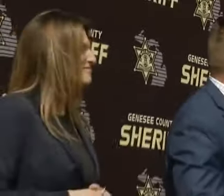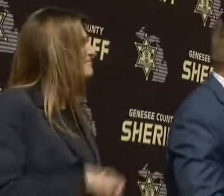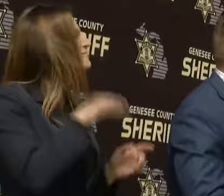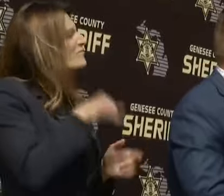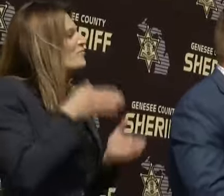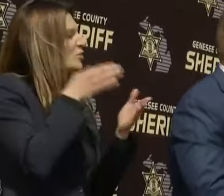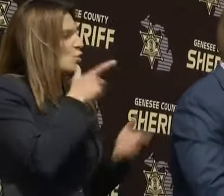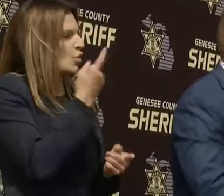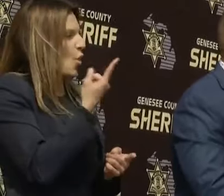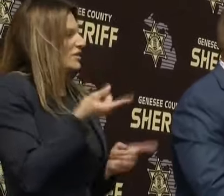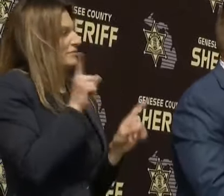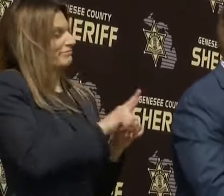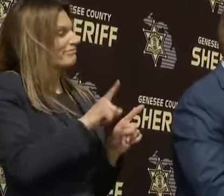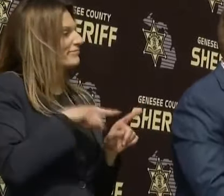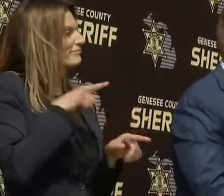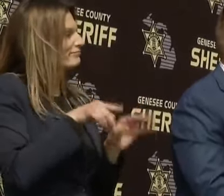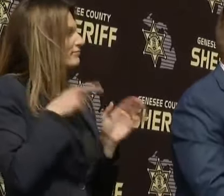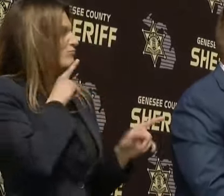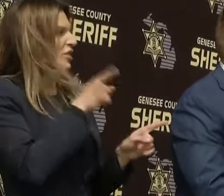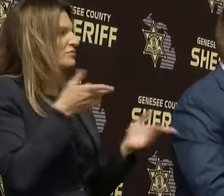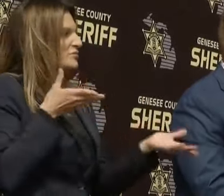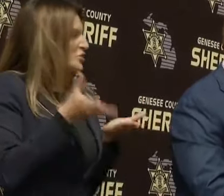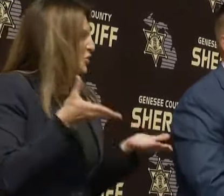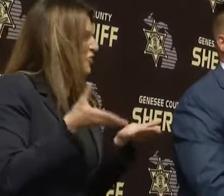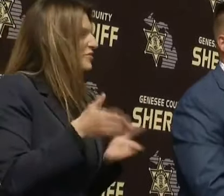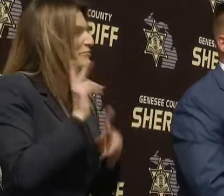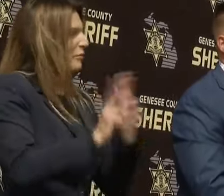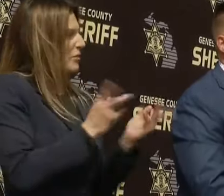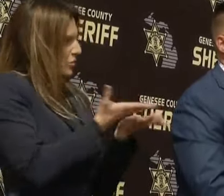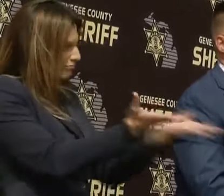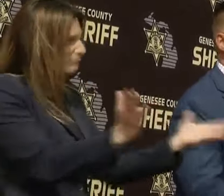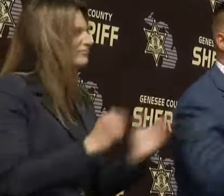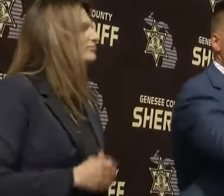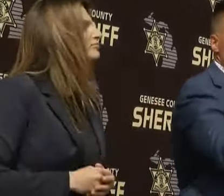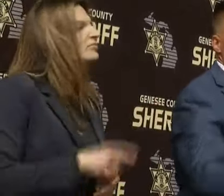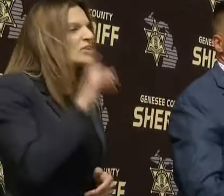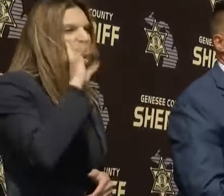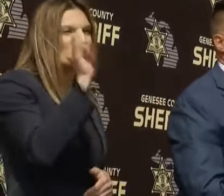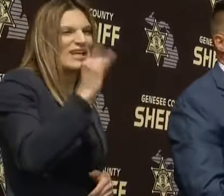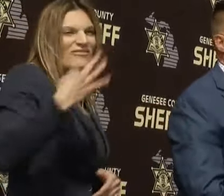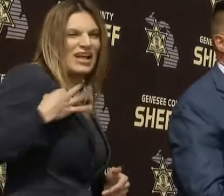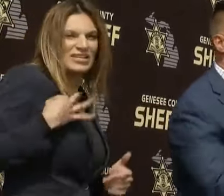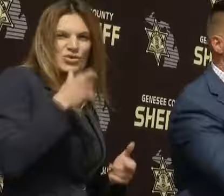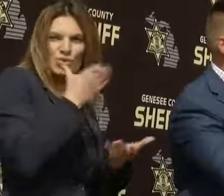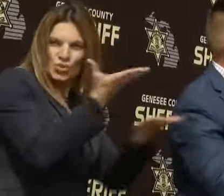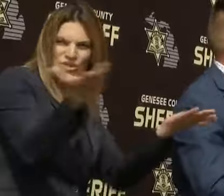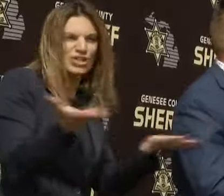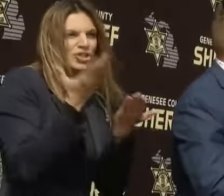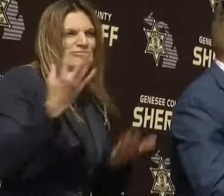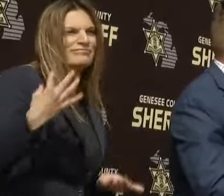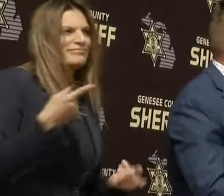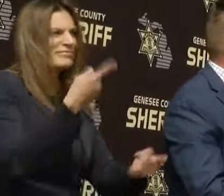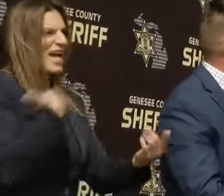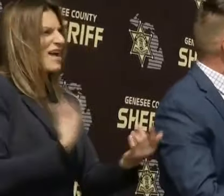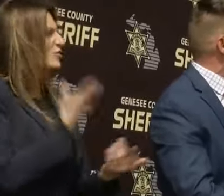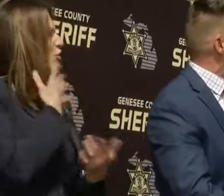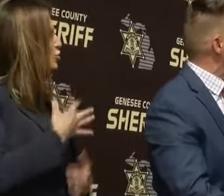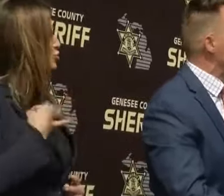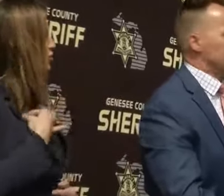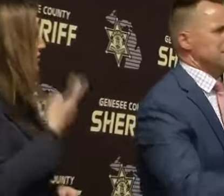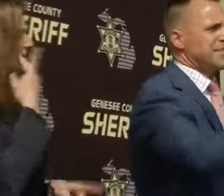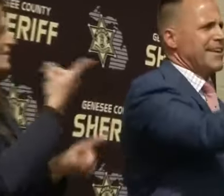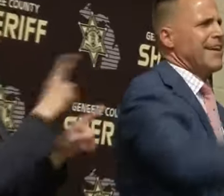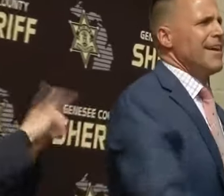Yeah. He's always there to serve people. Just like the volunteers that you see in colored shirts out there. You